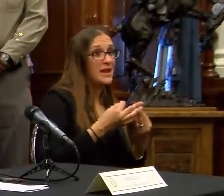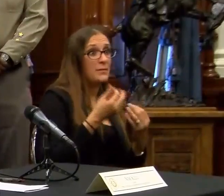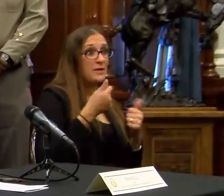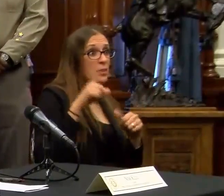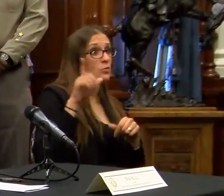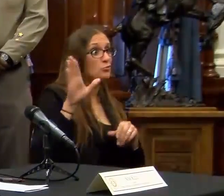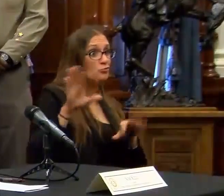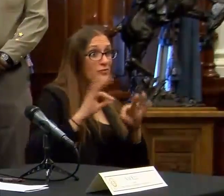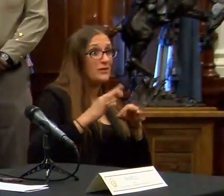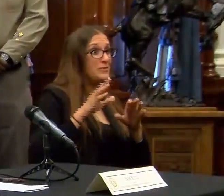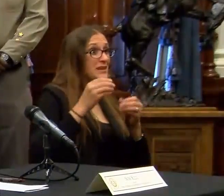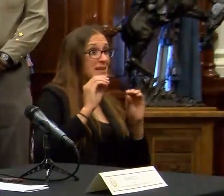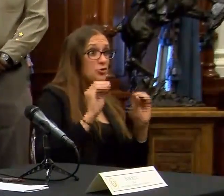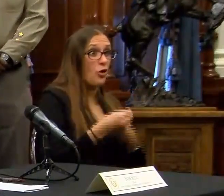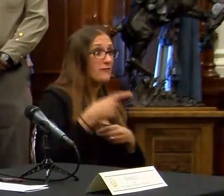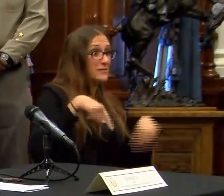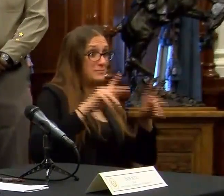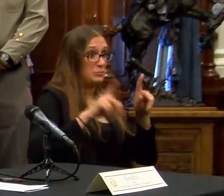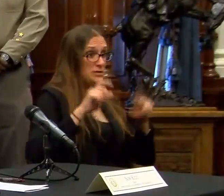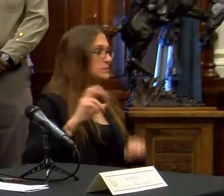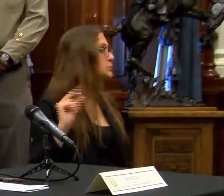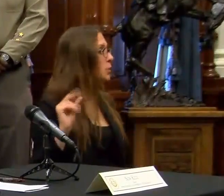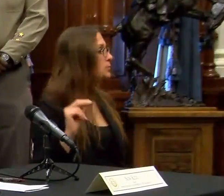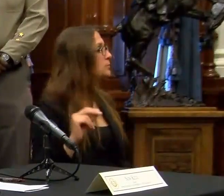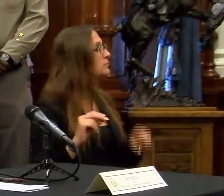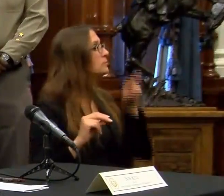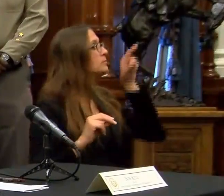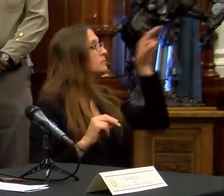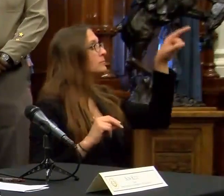been tested? No. Governor, with the